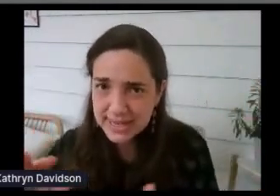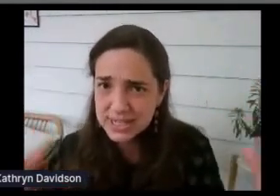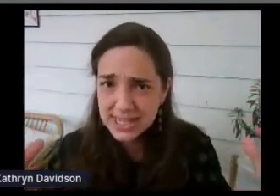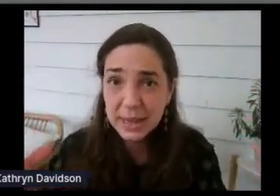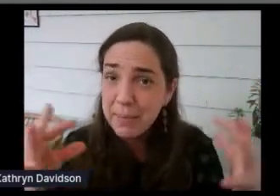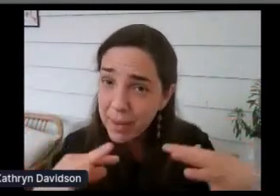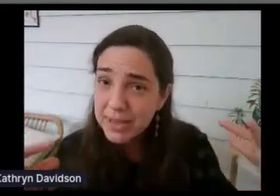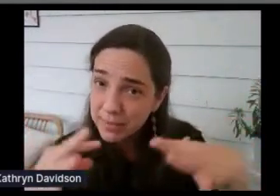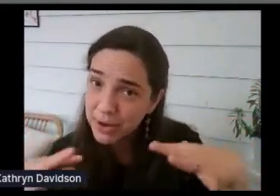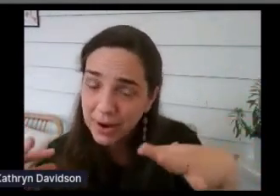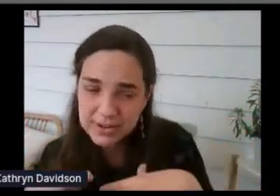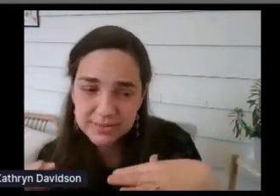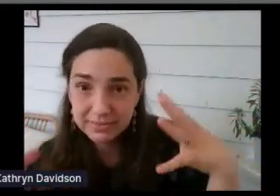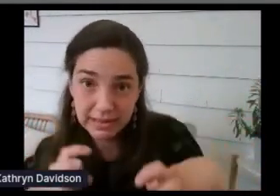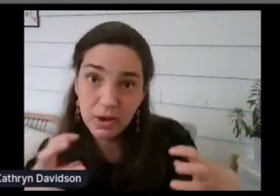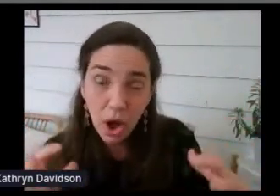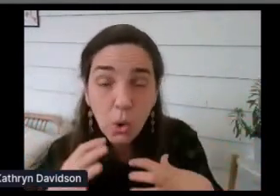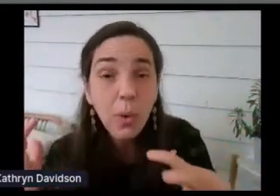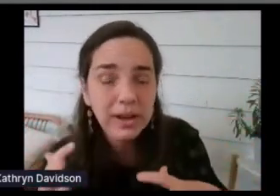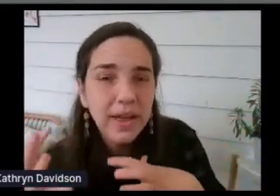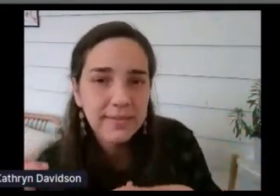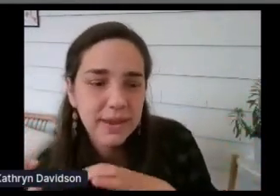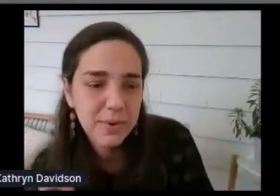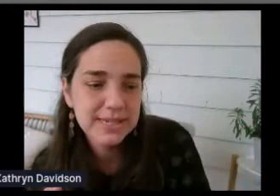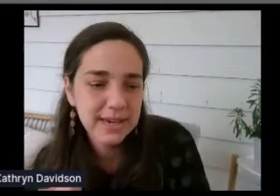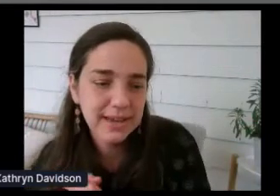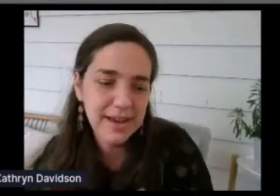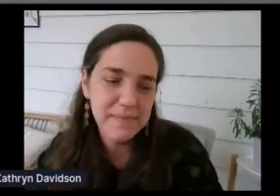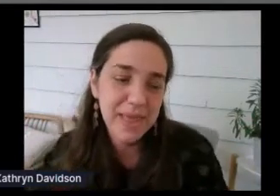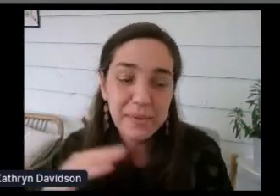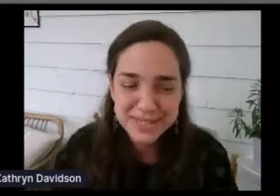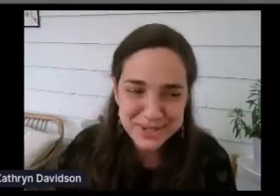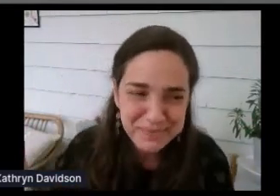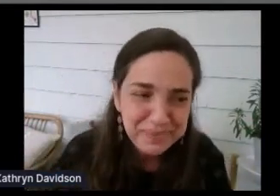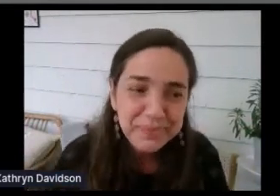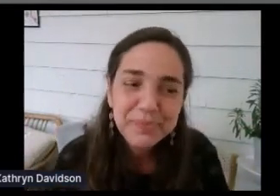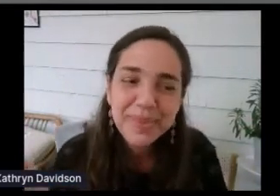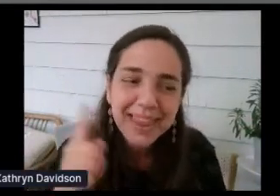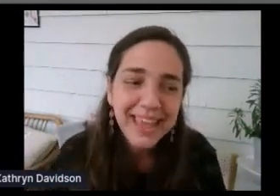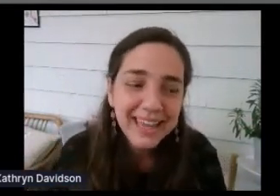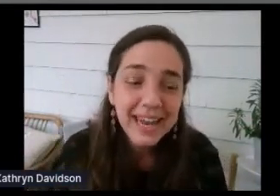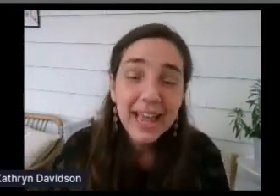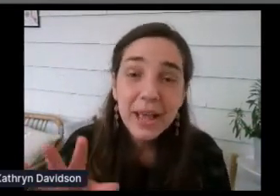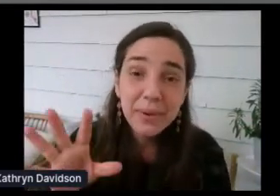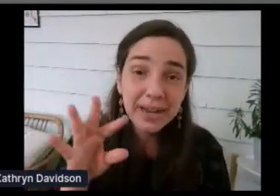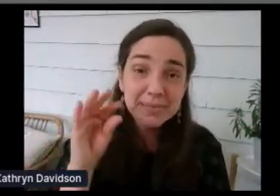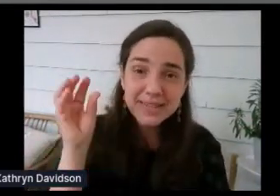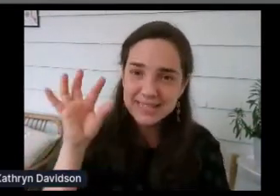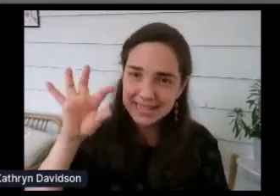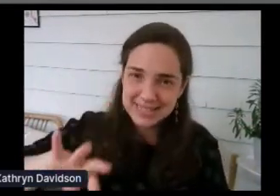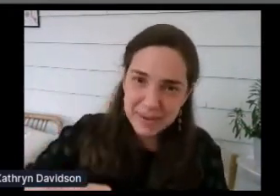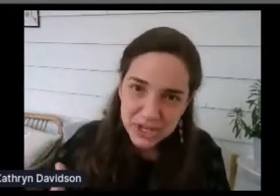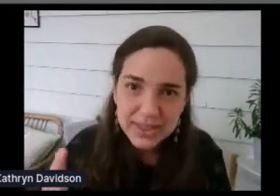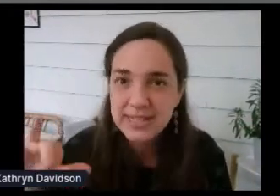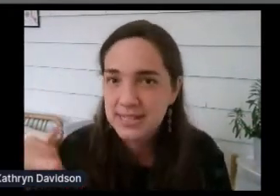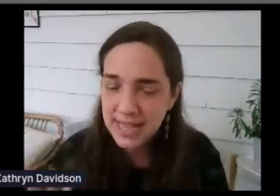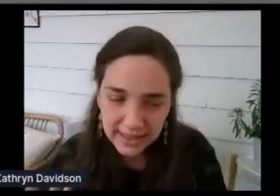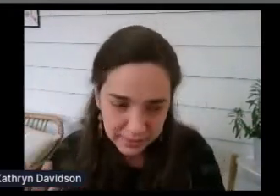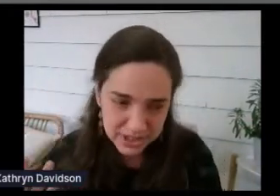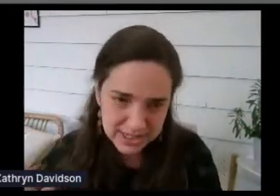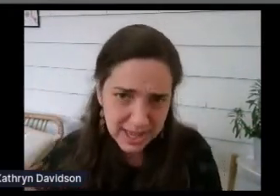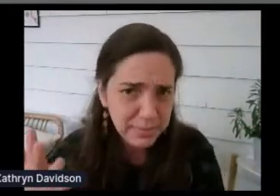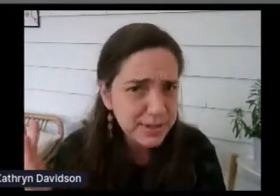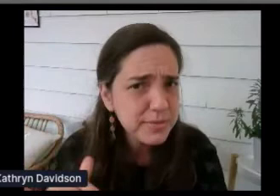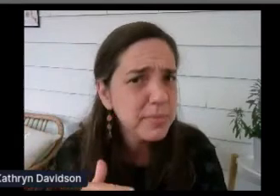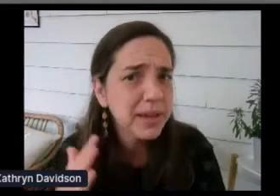exact representations, and like mapping them requires quite a lot of linguistic acquisition. When it comes to these like spatial things in